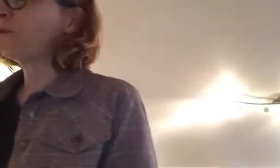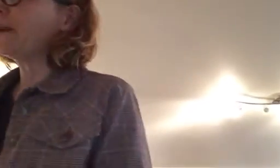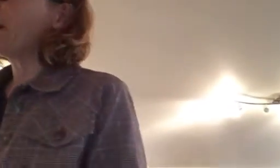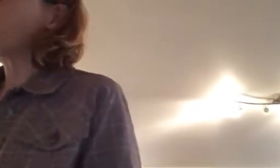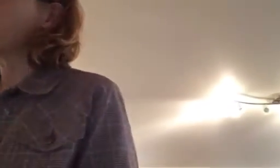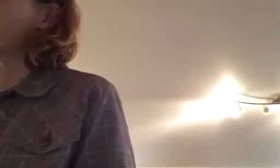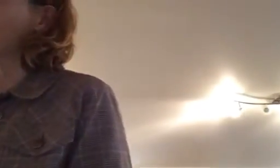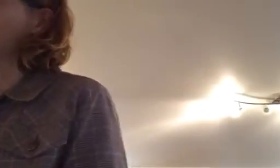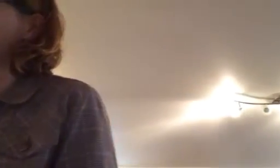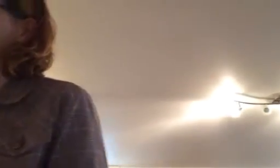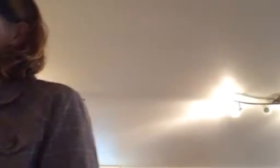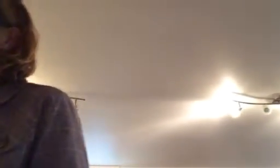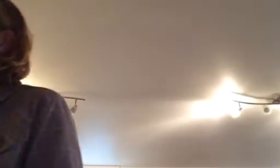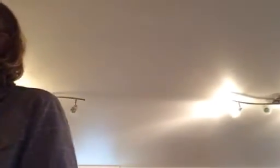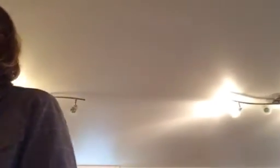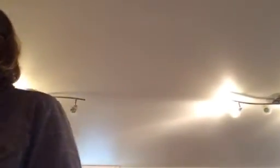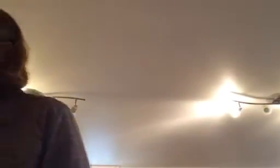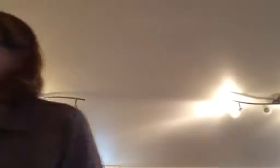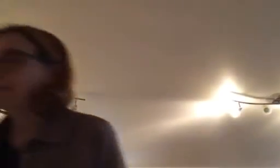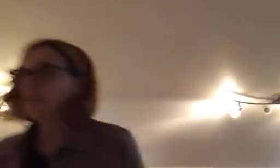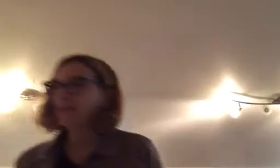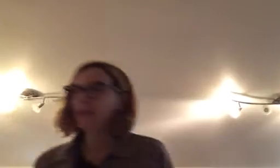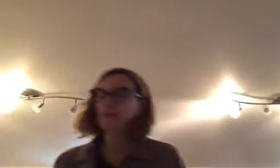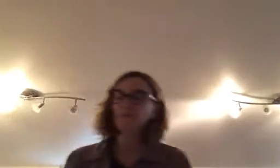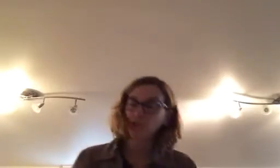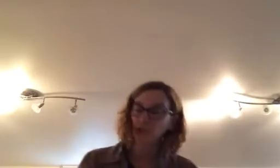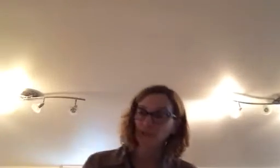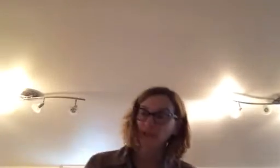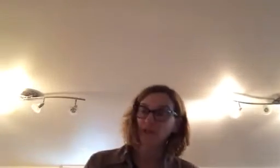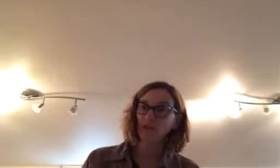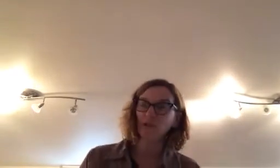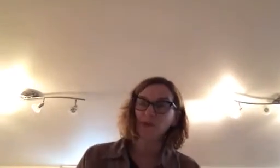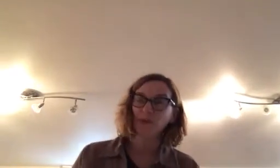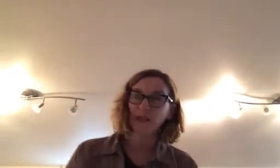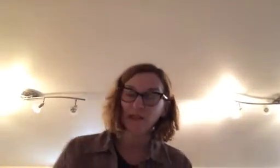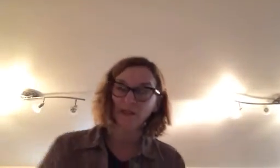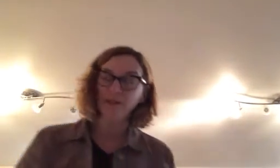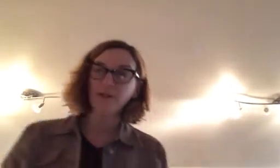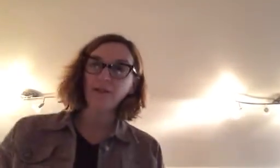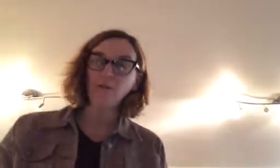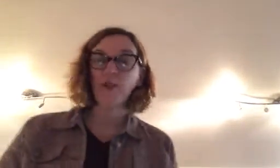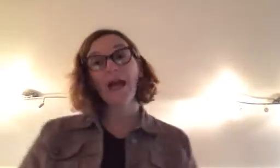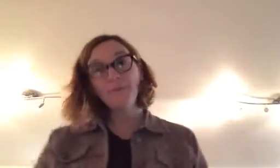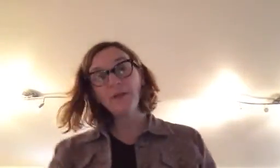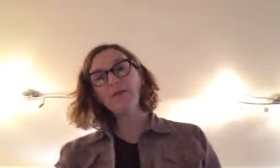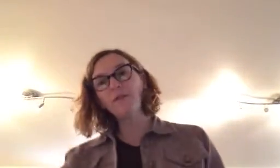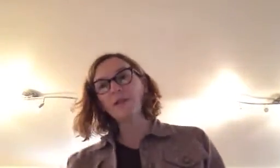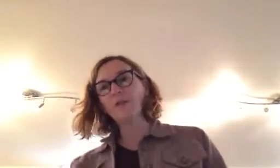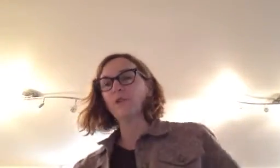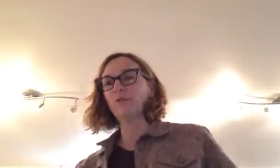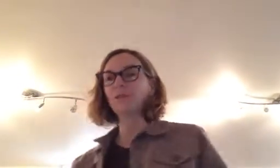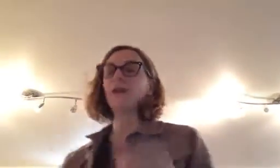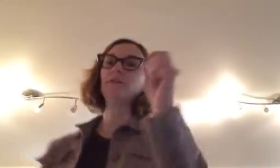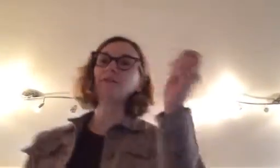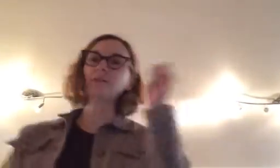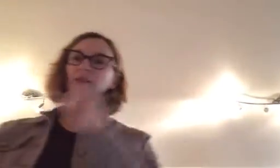the Irish to politically and officially unite with England, which had been united already with Scotland since